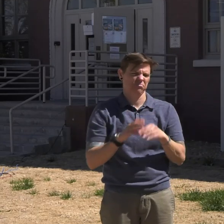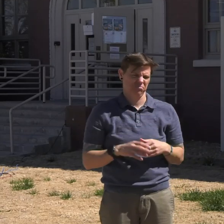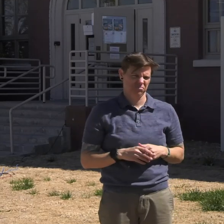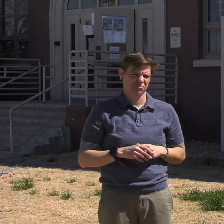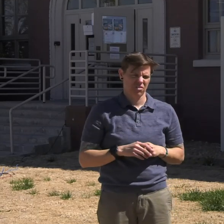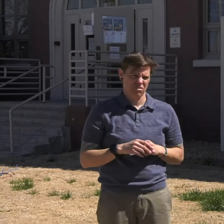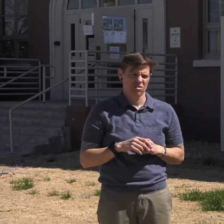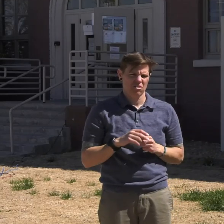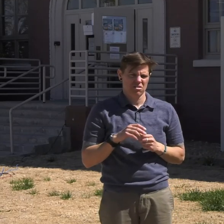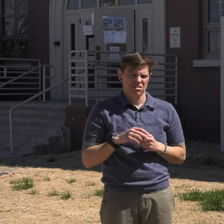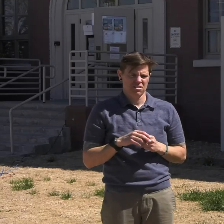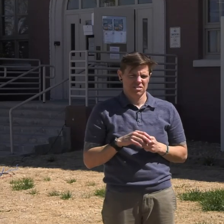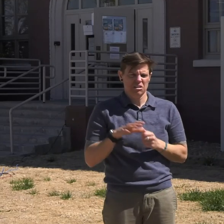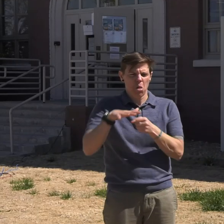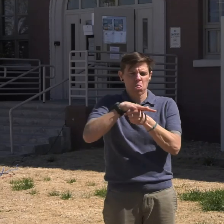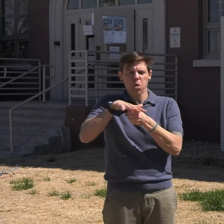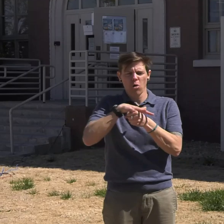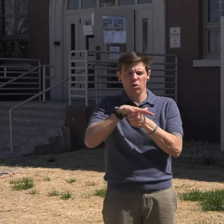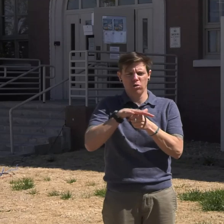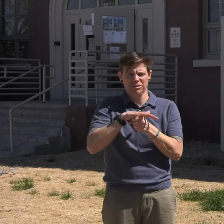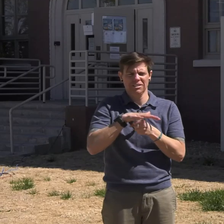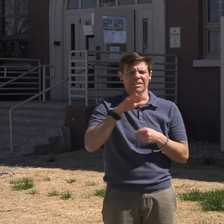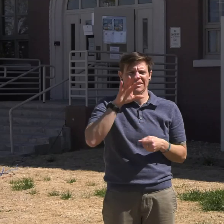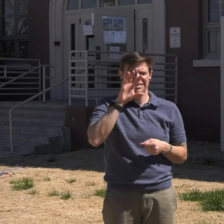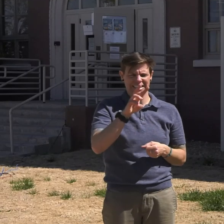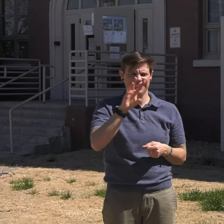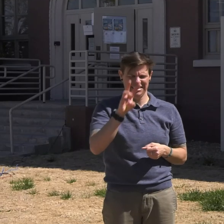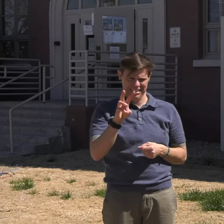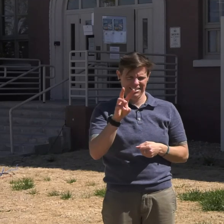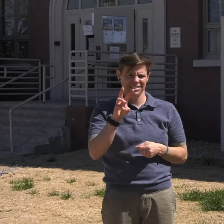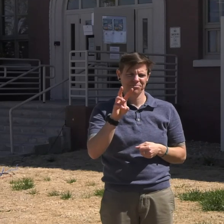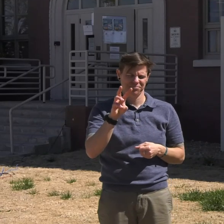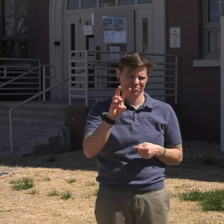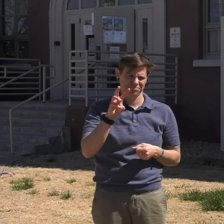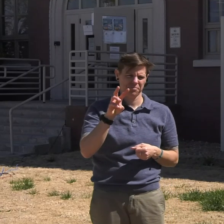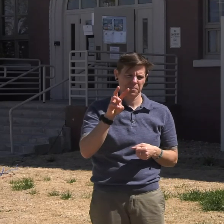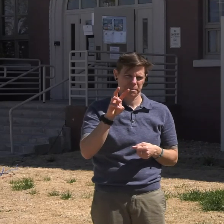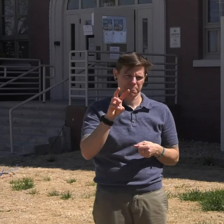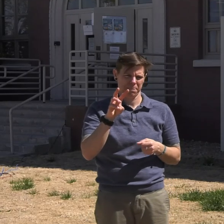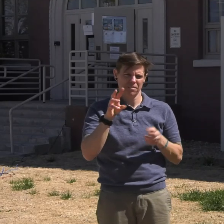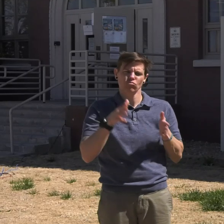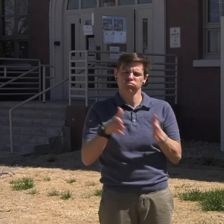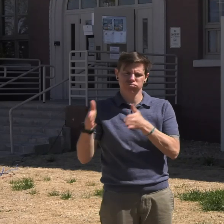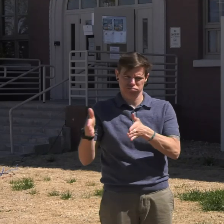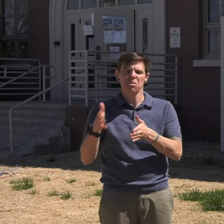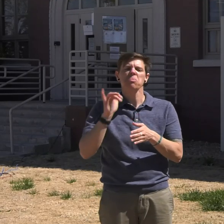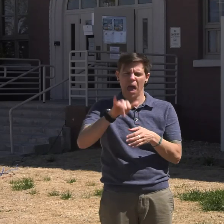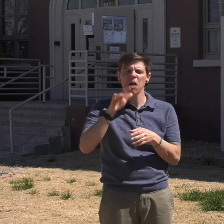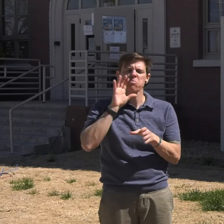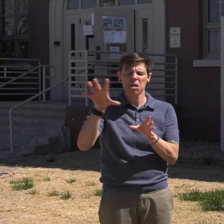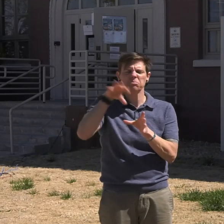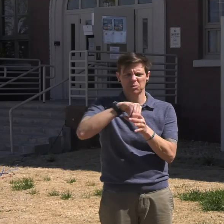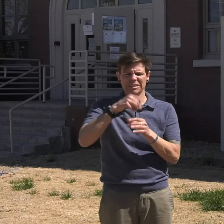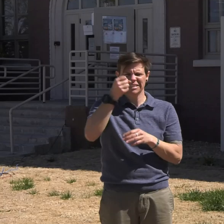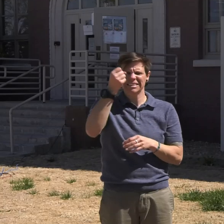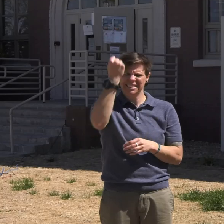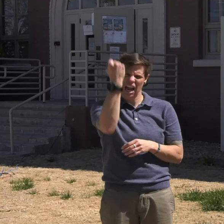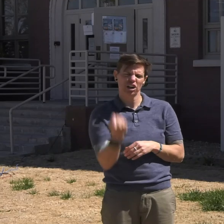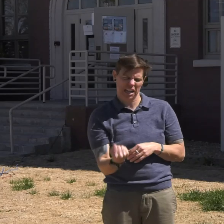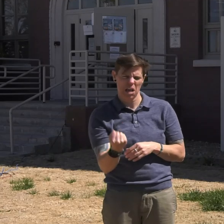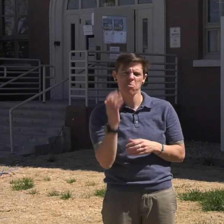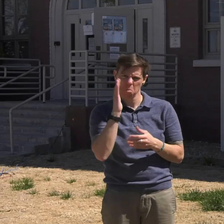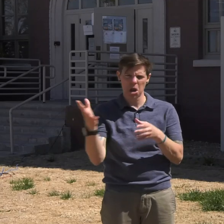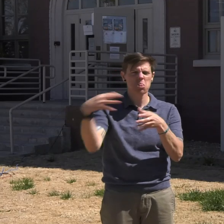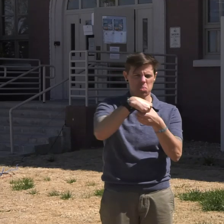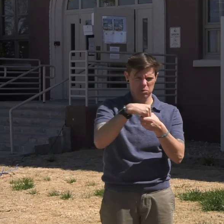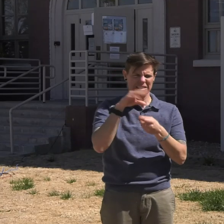666, there's only two sixes in that. The local 66 route will continue. That's part of the Saturday operating schedule that we're going